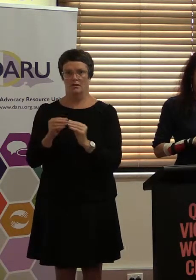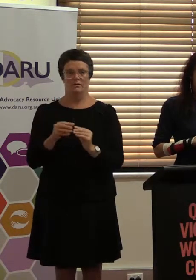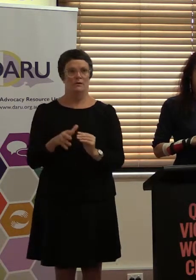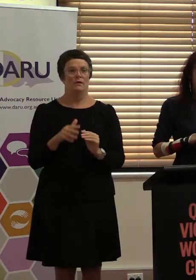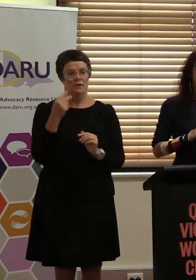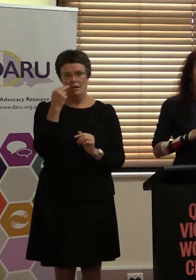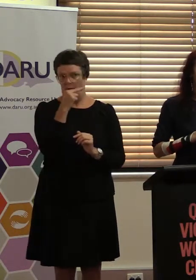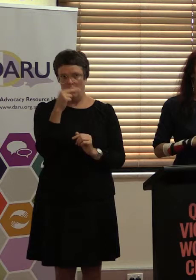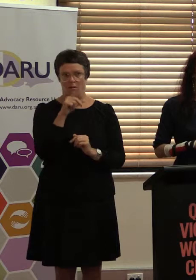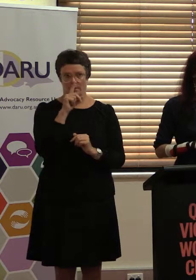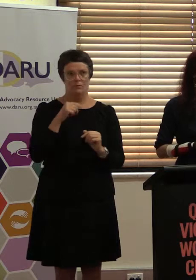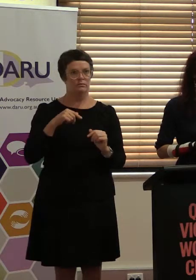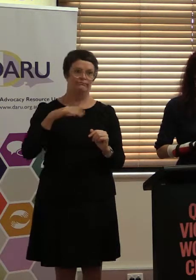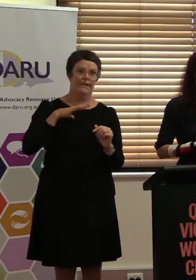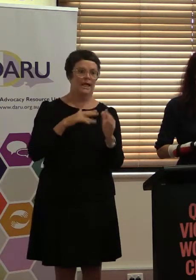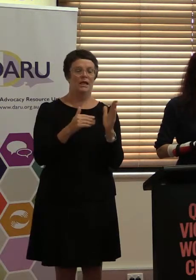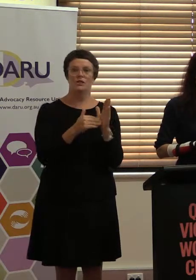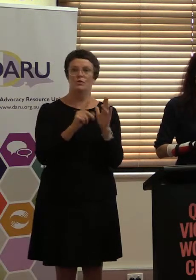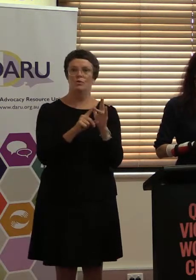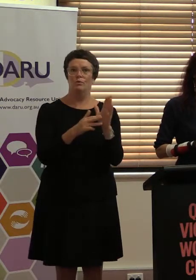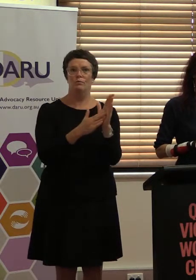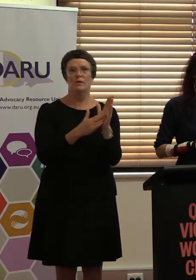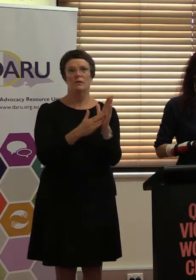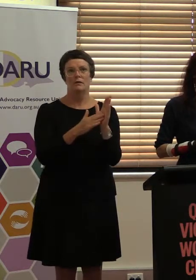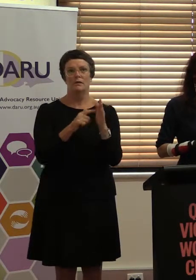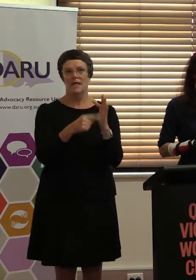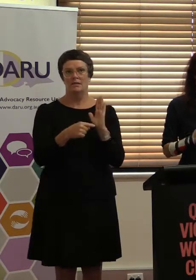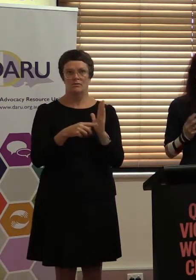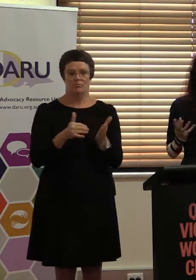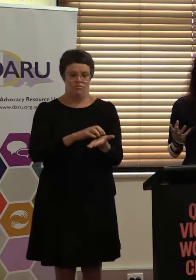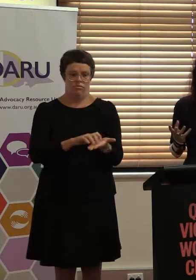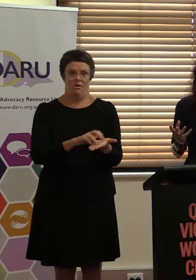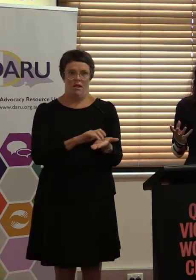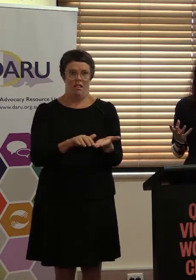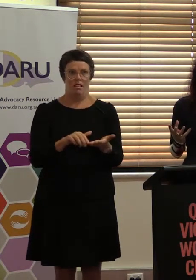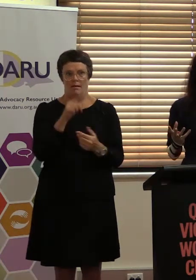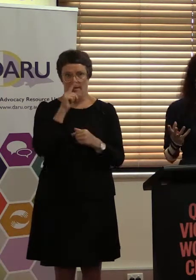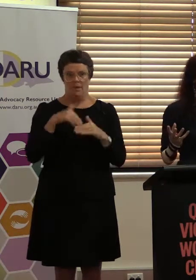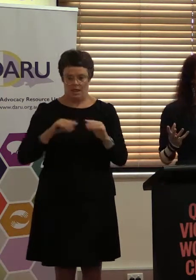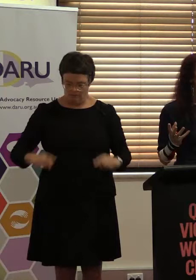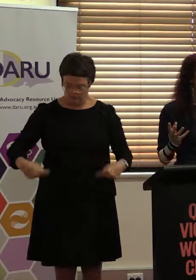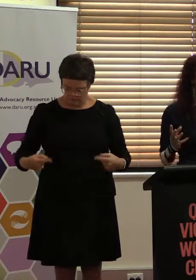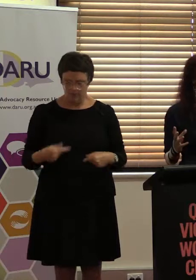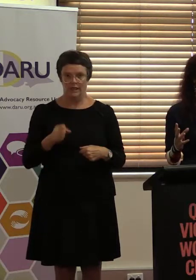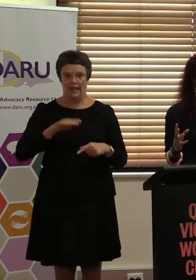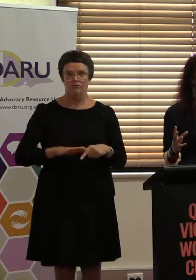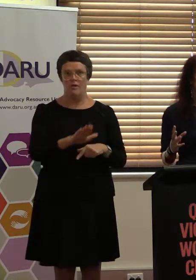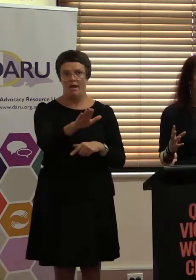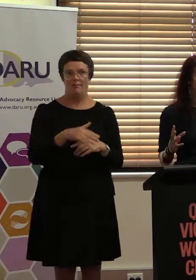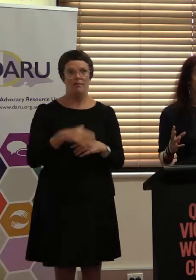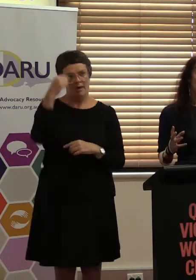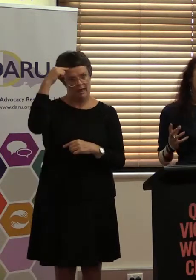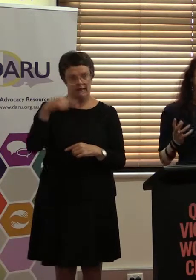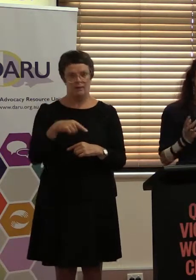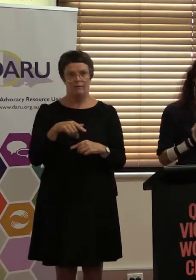Braille. People in wheelchairs need ramps. Ramps thing, I think we've pretty well much got under